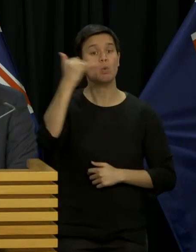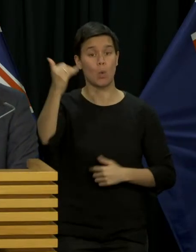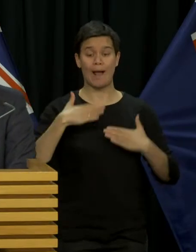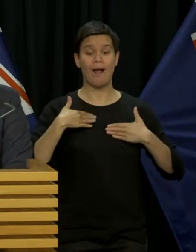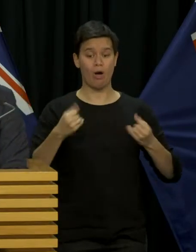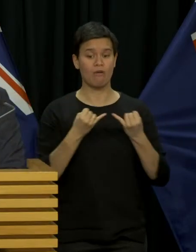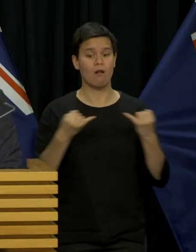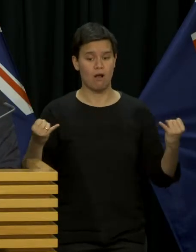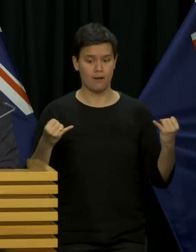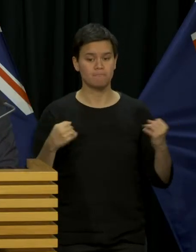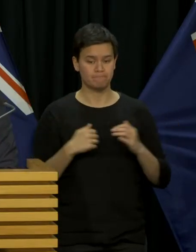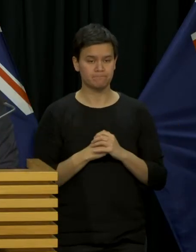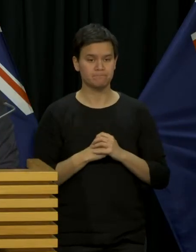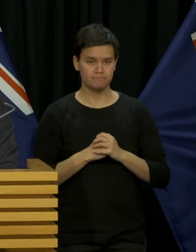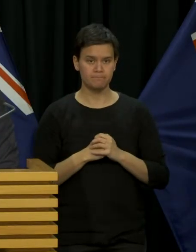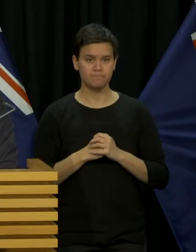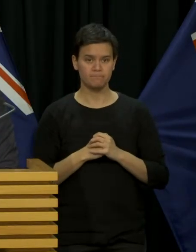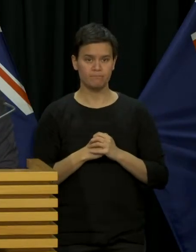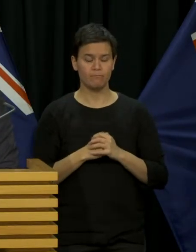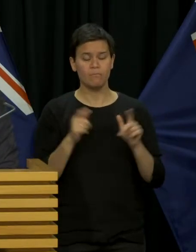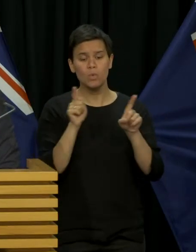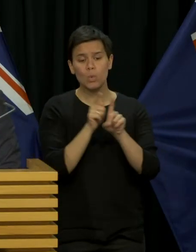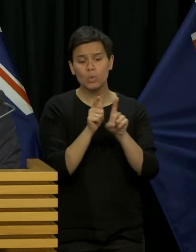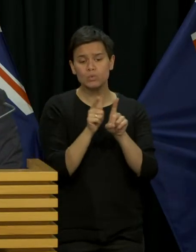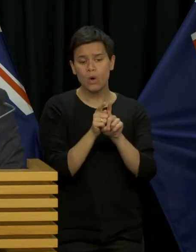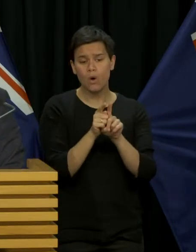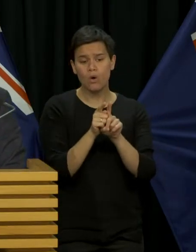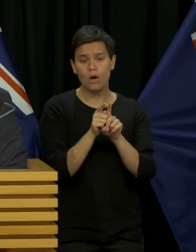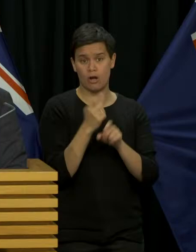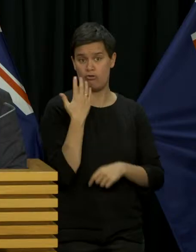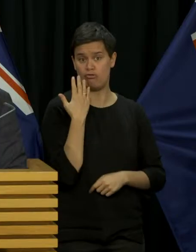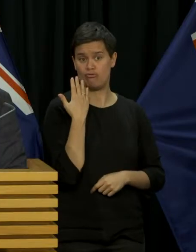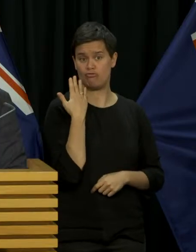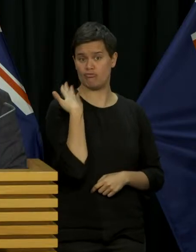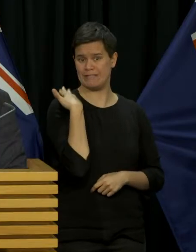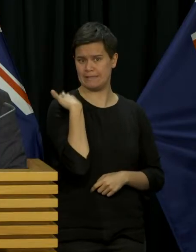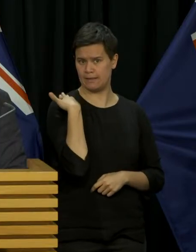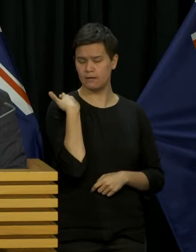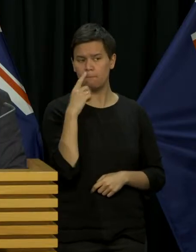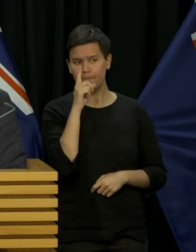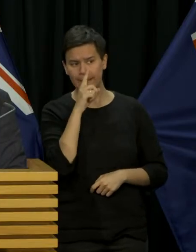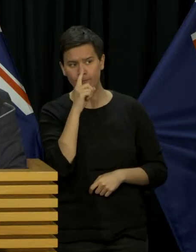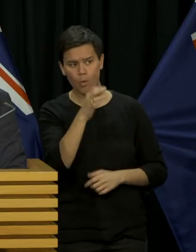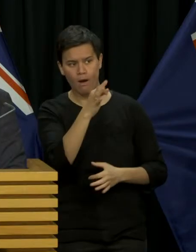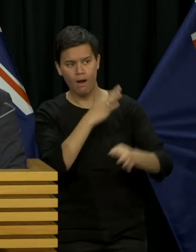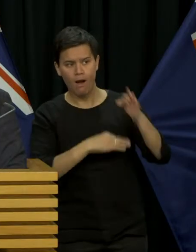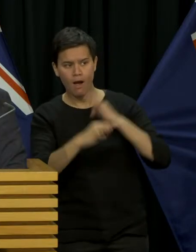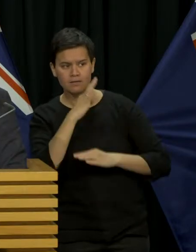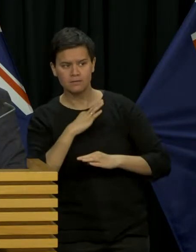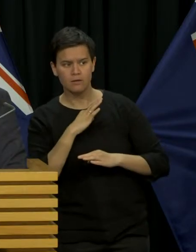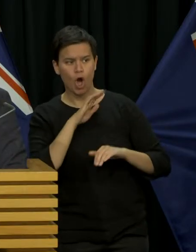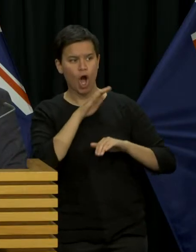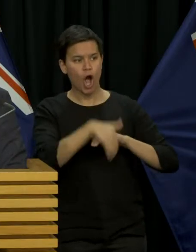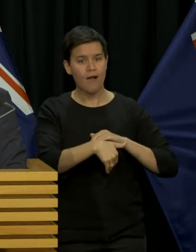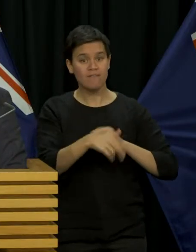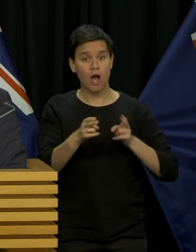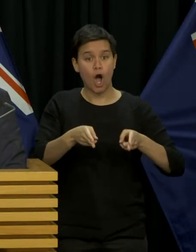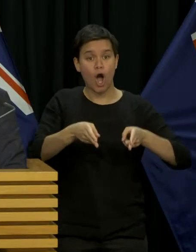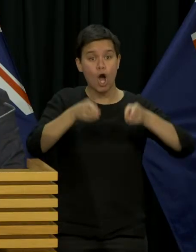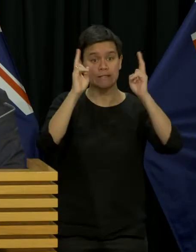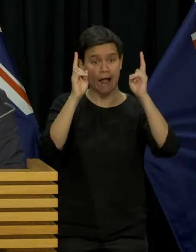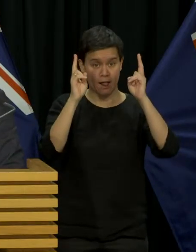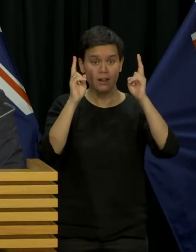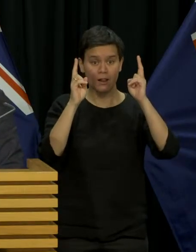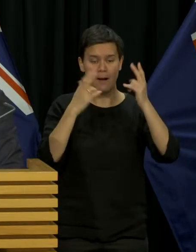5453. On another matter, in recent days there's also been a series of questions around the safety of staff working in